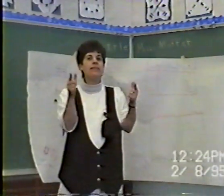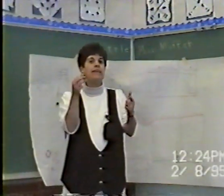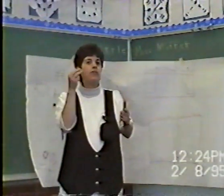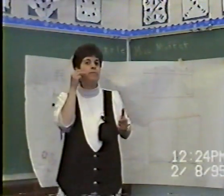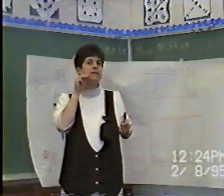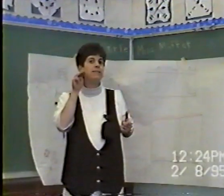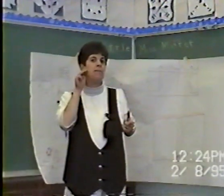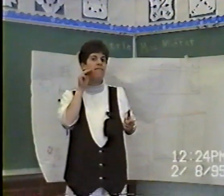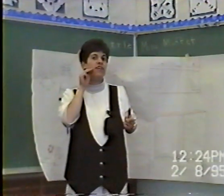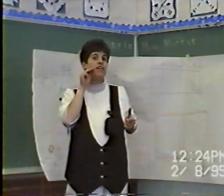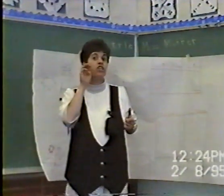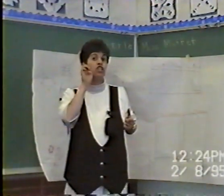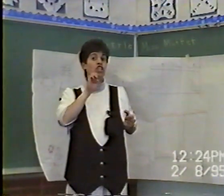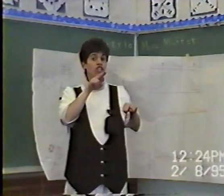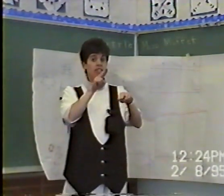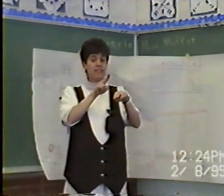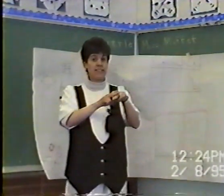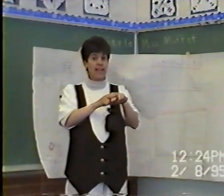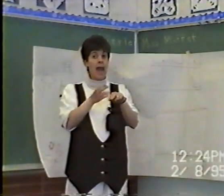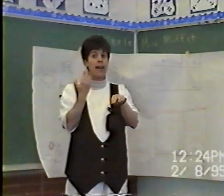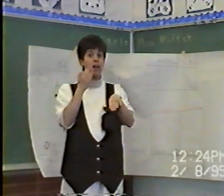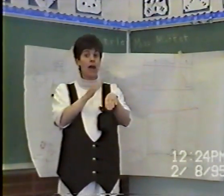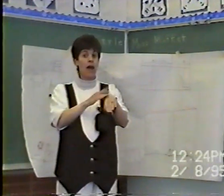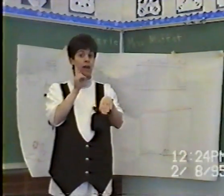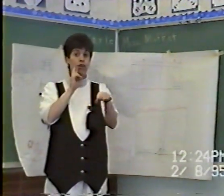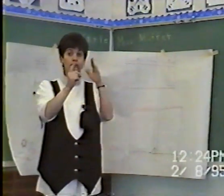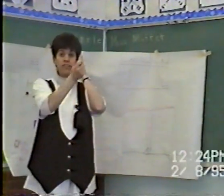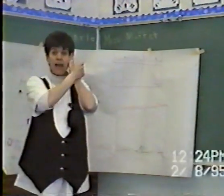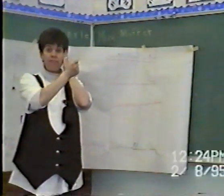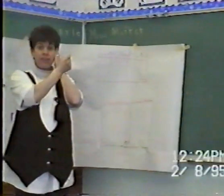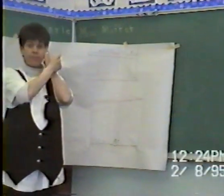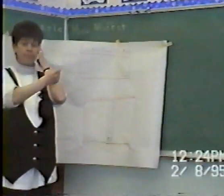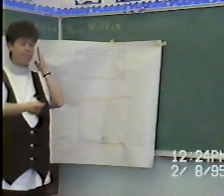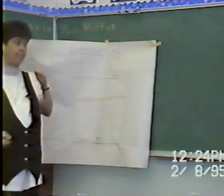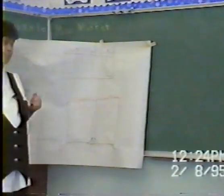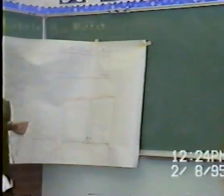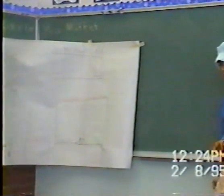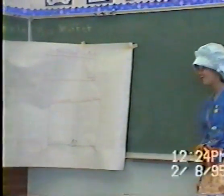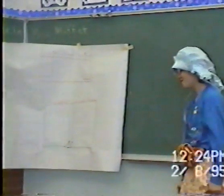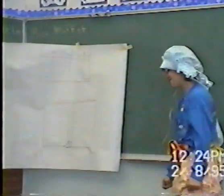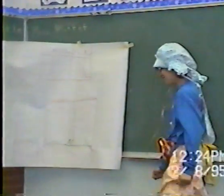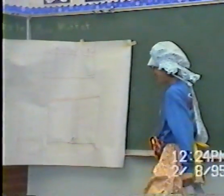Little Miss Muffet, she sat on her tuffet.